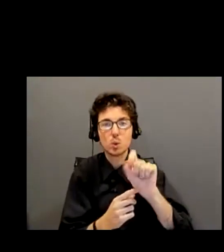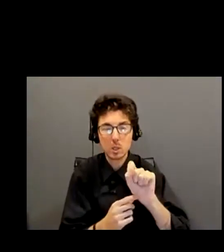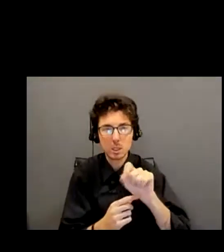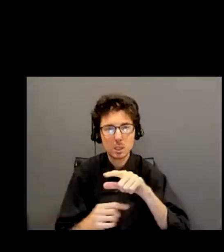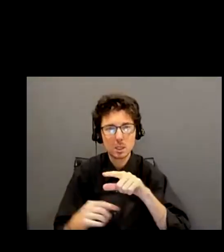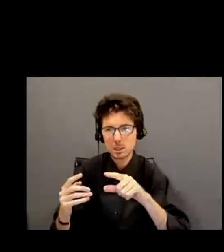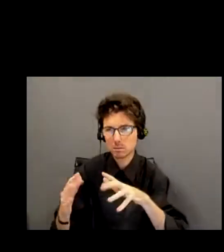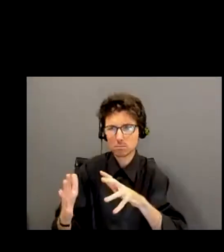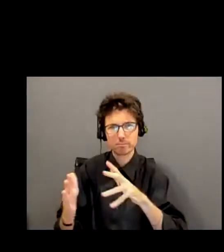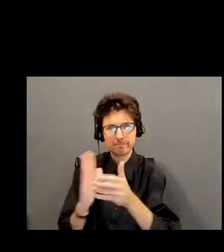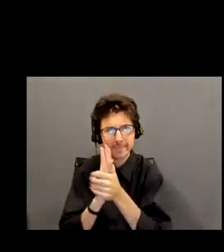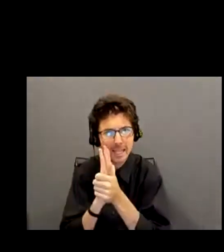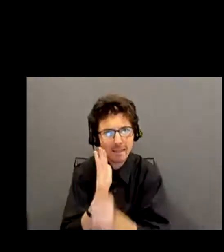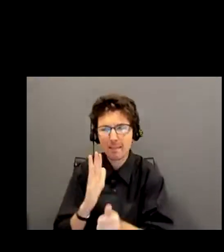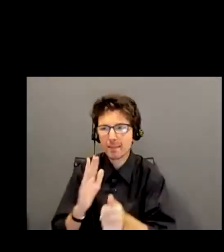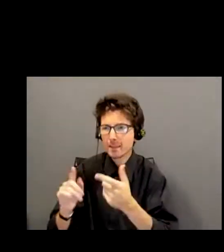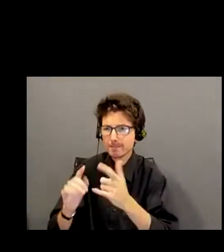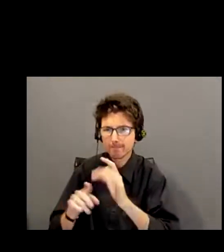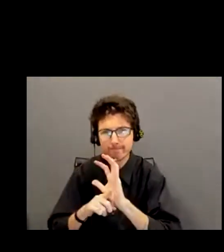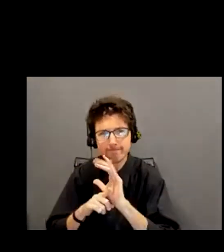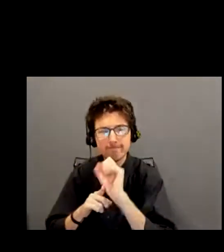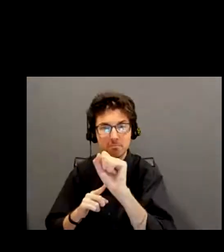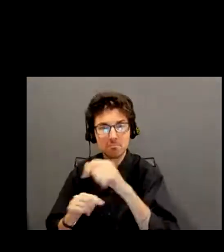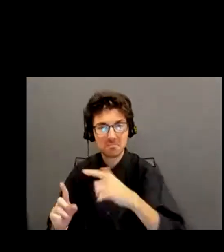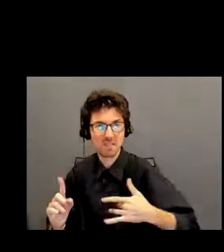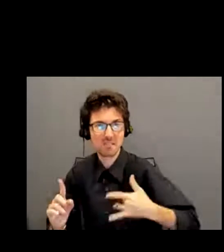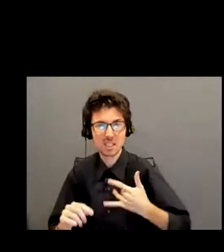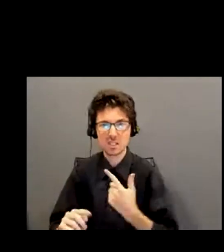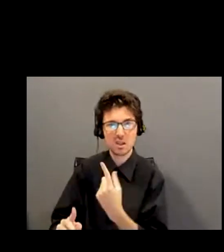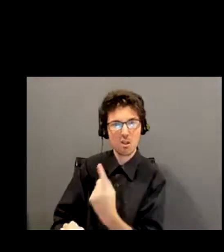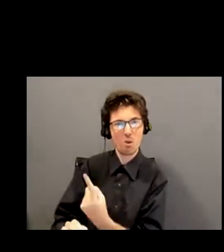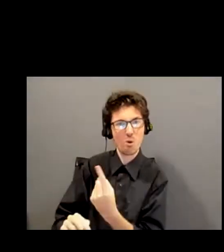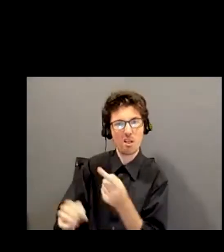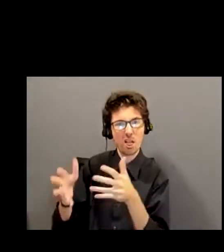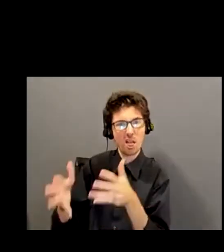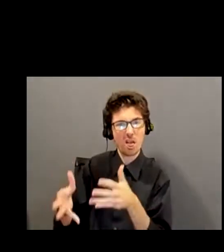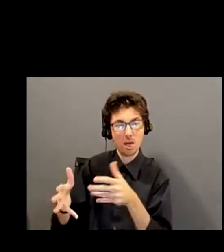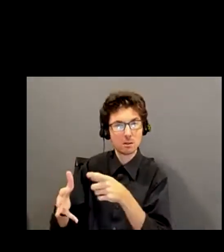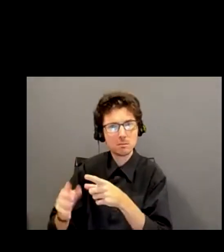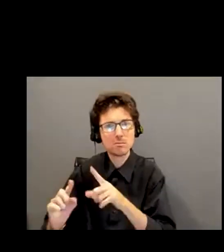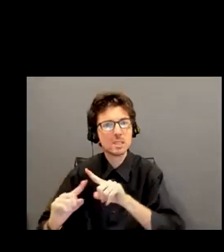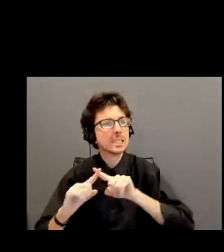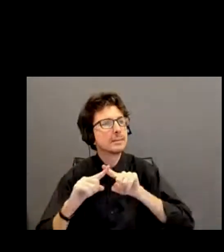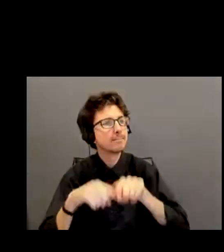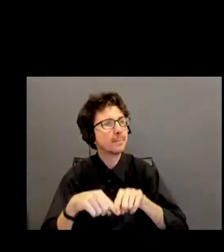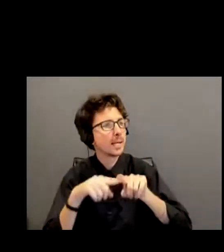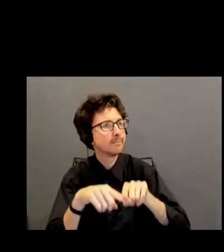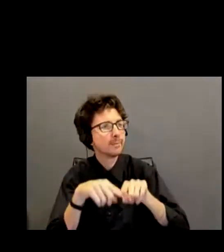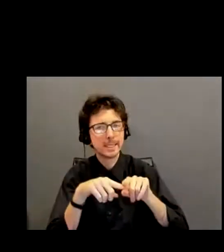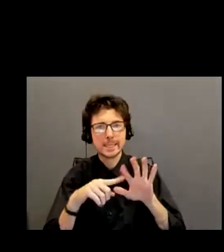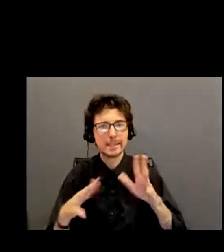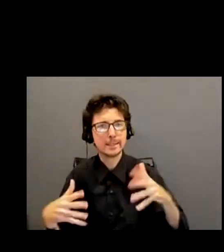gap they face in society, the feeling of loneliness, dependence on others and on